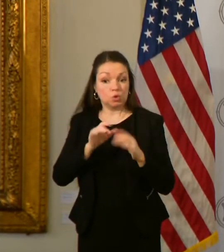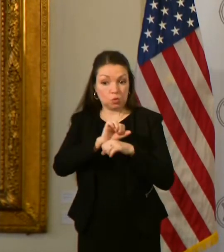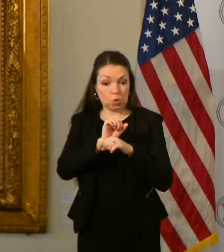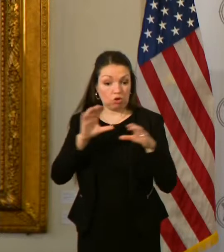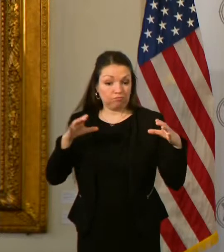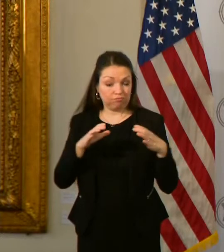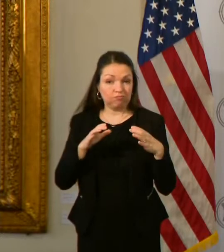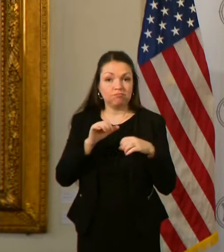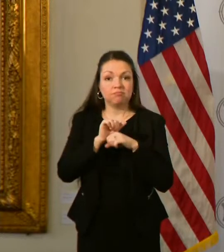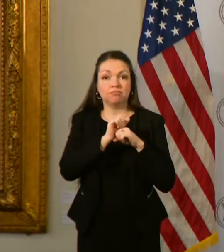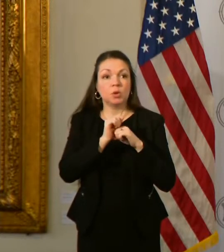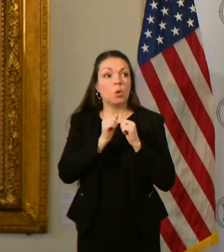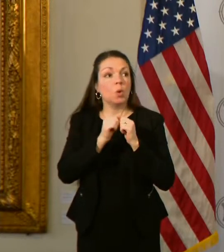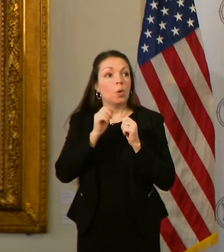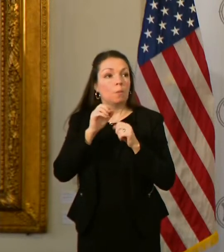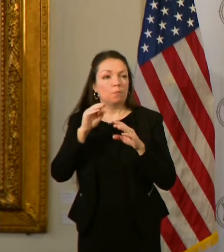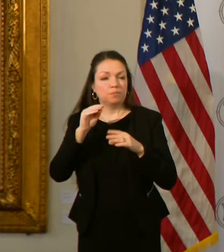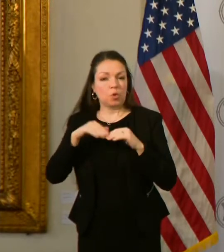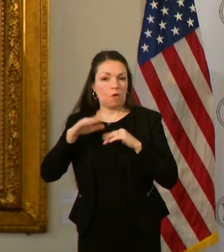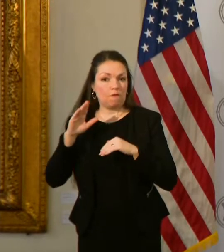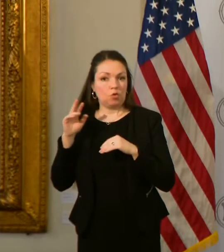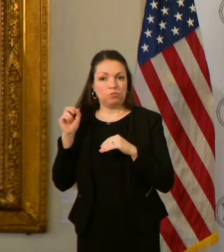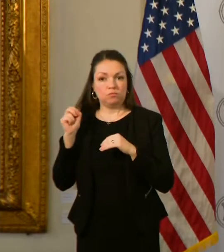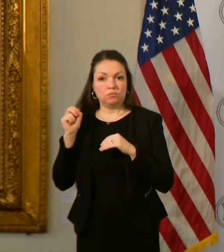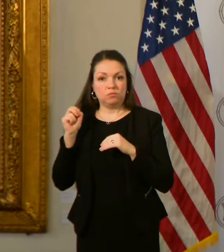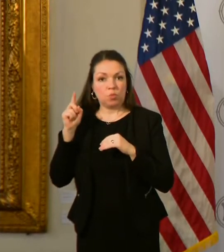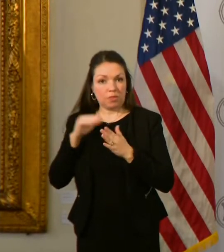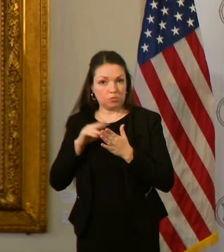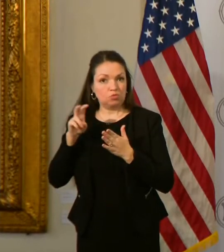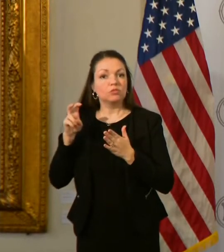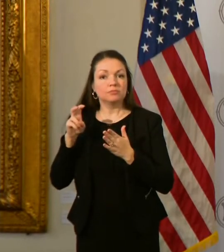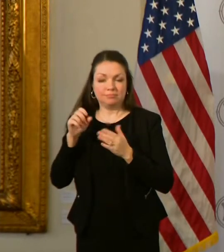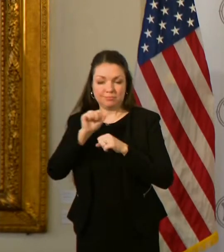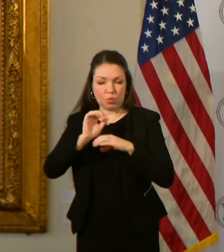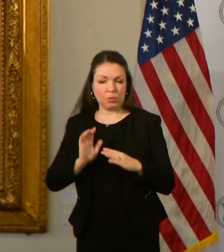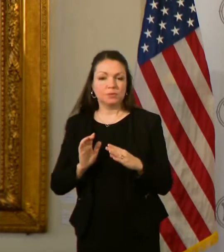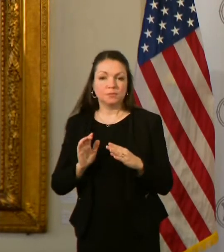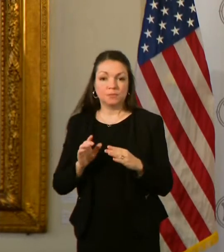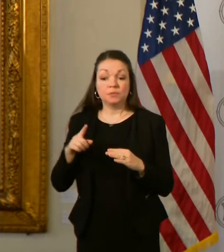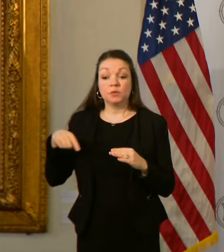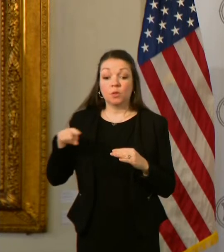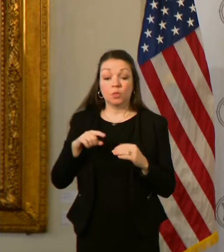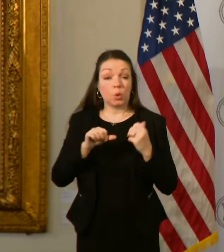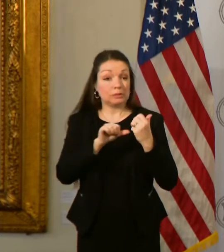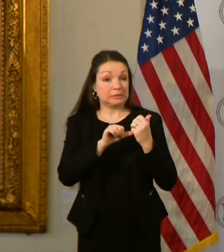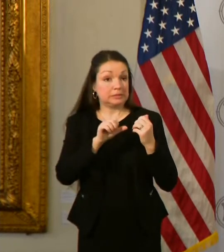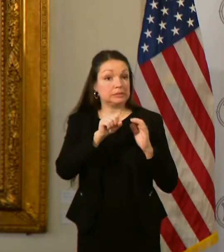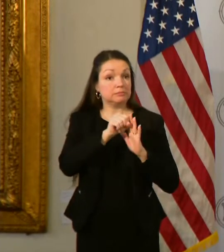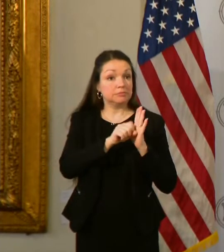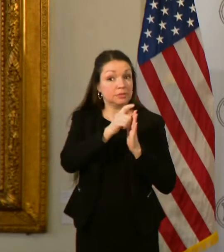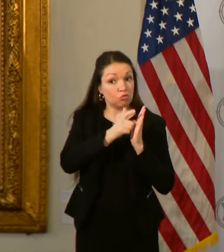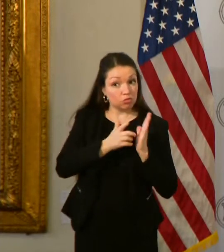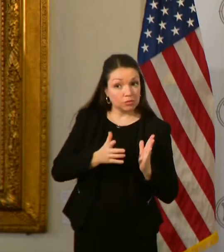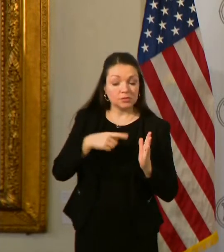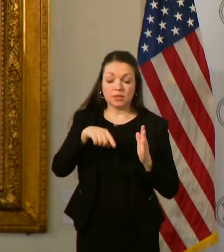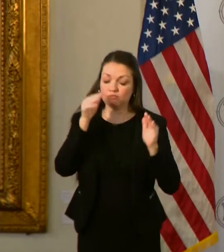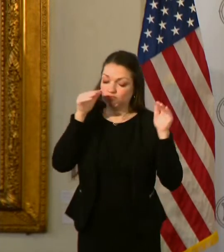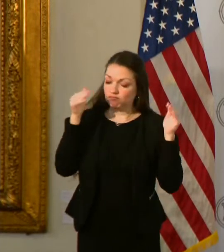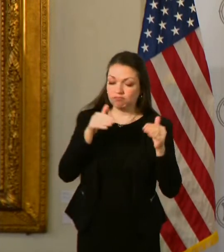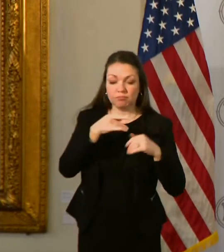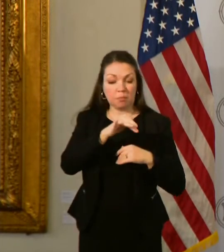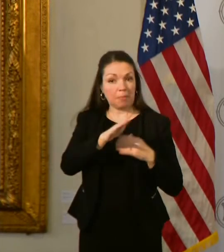than 1,200 employees. These are assistant state's attorneys who are dedicated public servants who